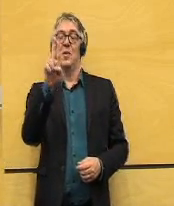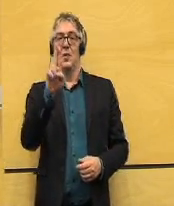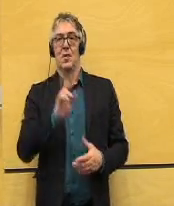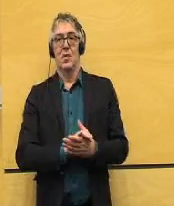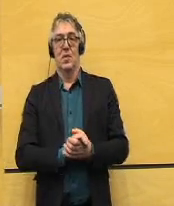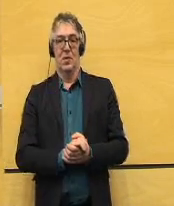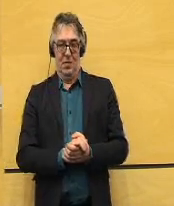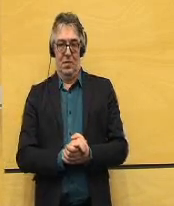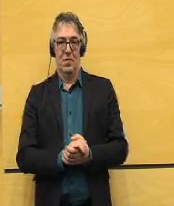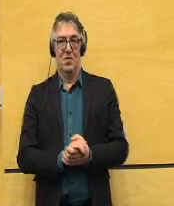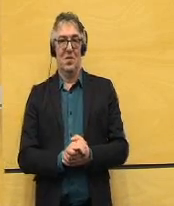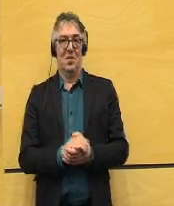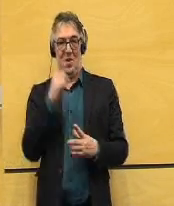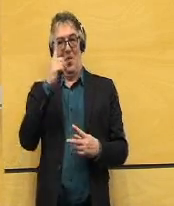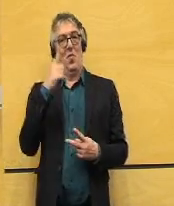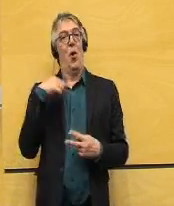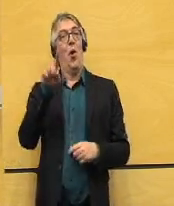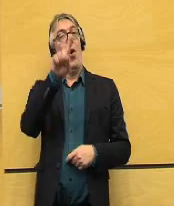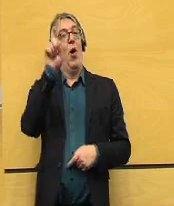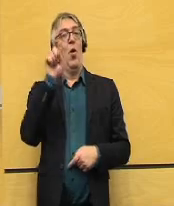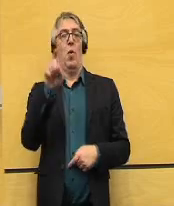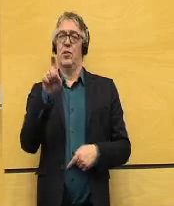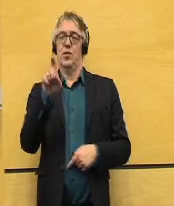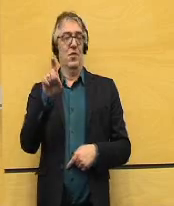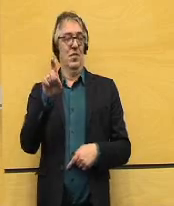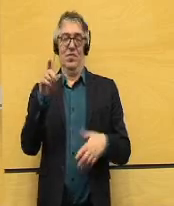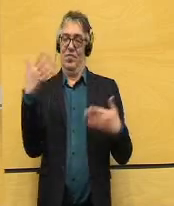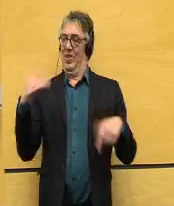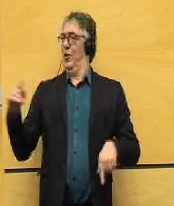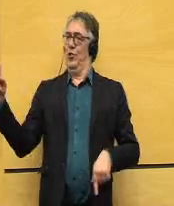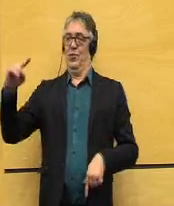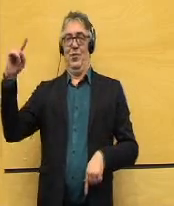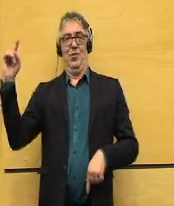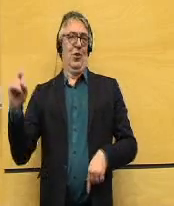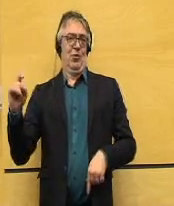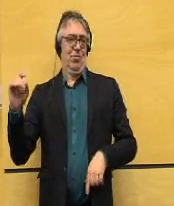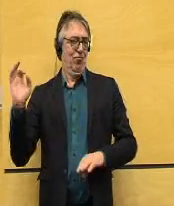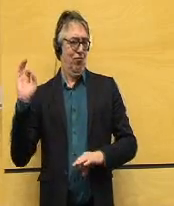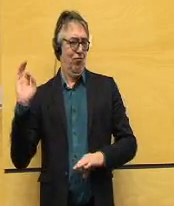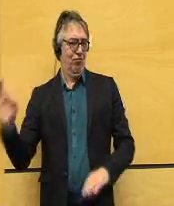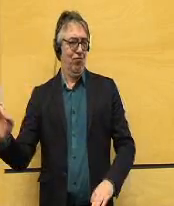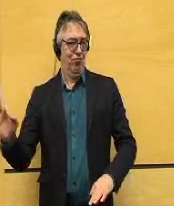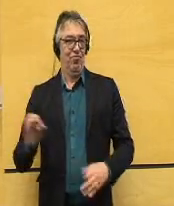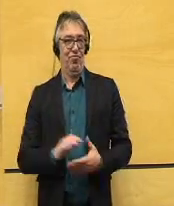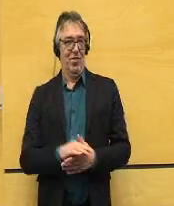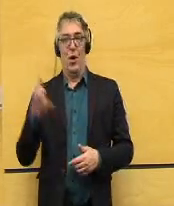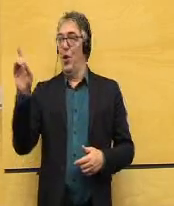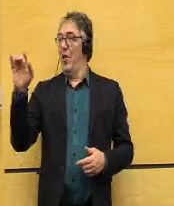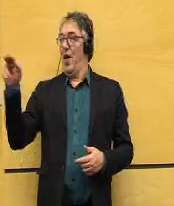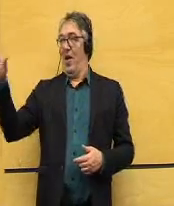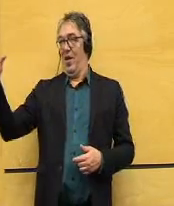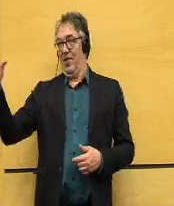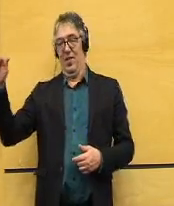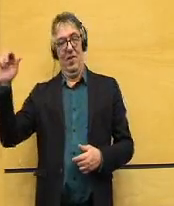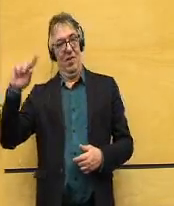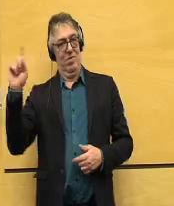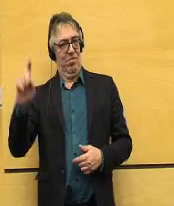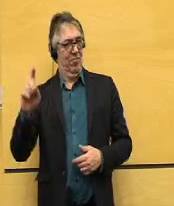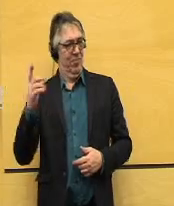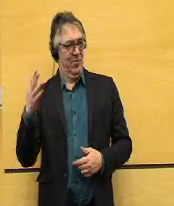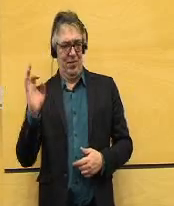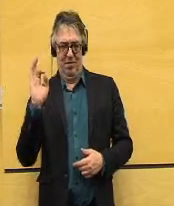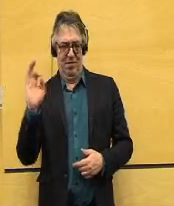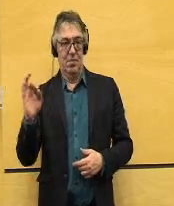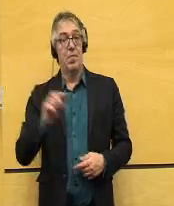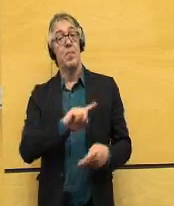Actually, one of my questions has been well dealt with by my colleagues Stig and Diane. And the